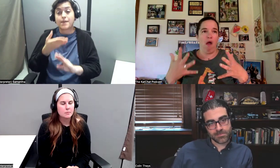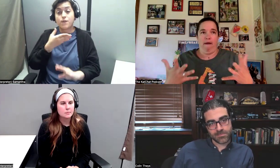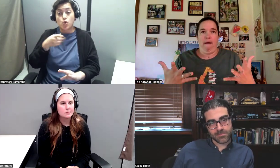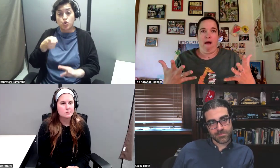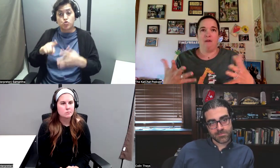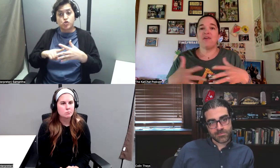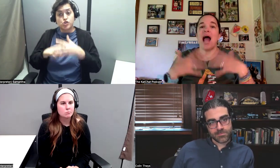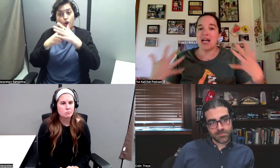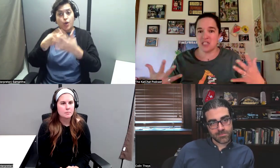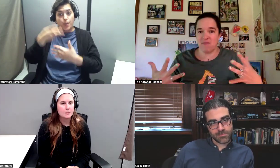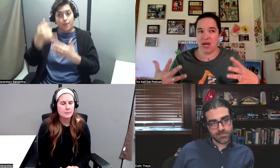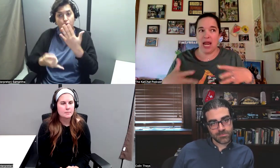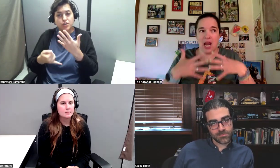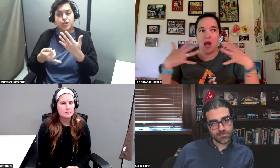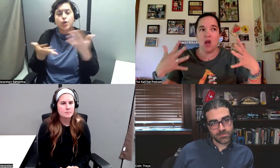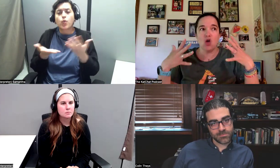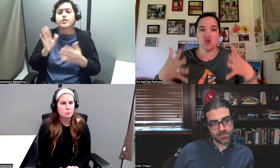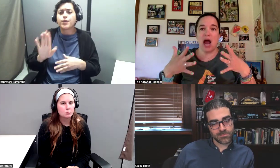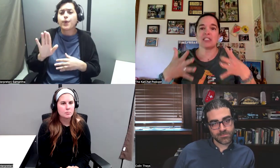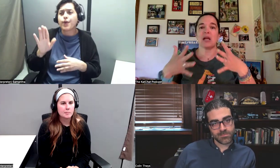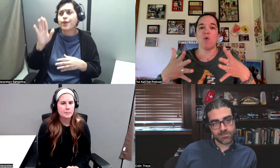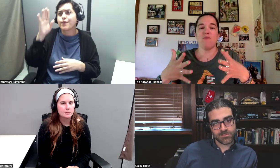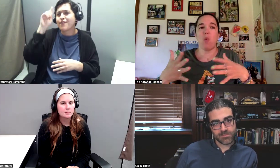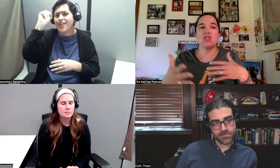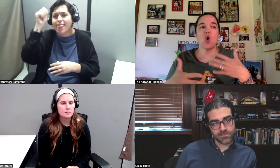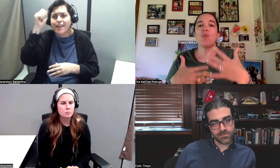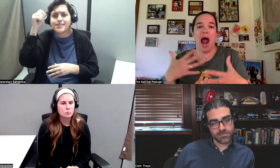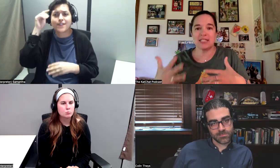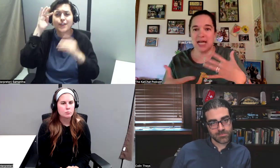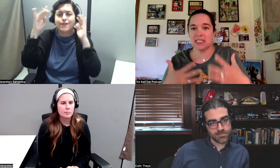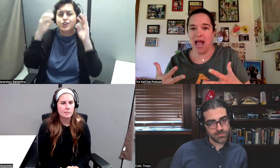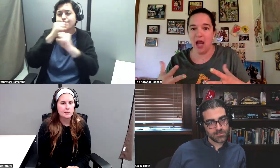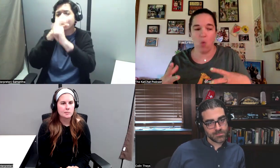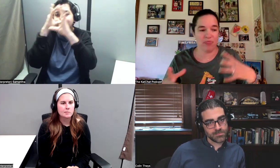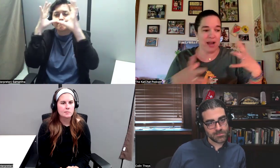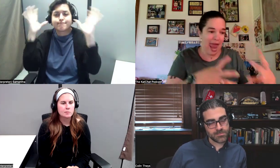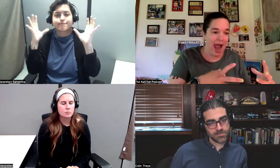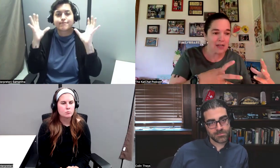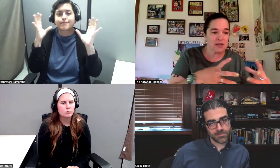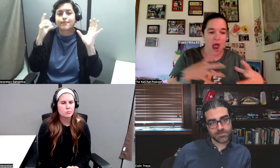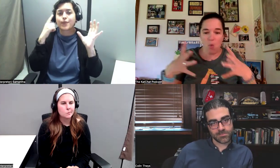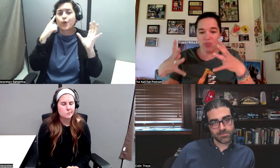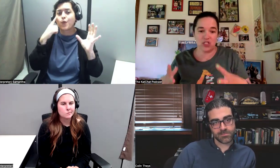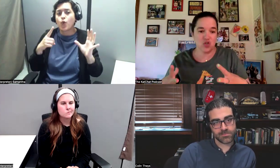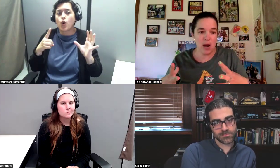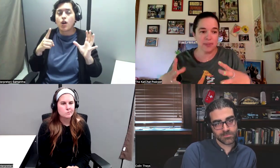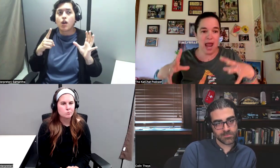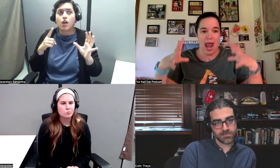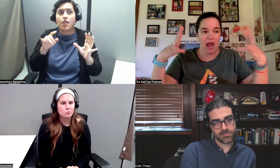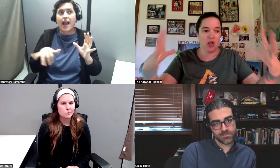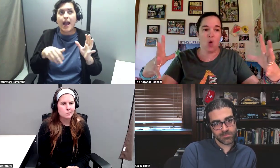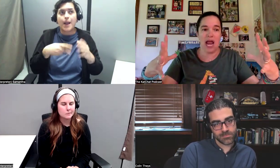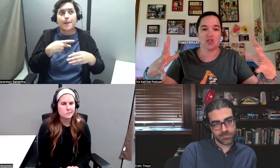your philosophy in directing a movie? What is your process like with the cast, with the